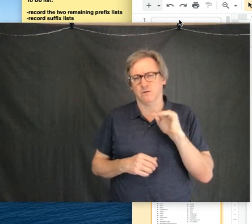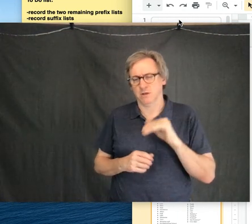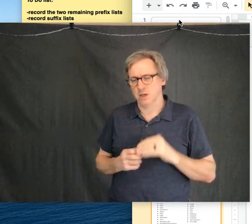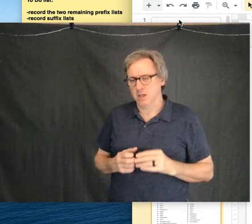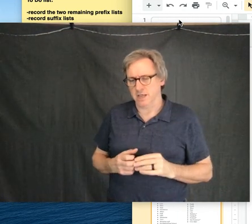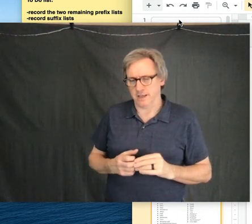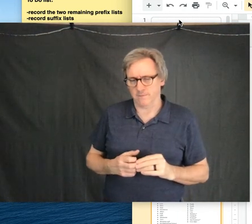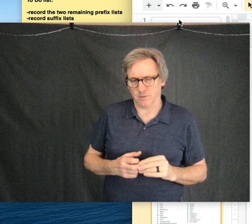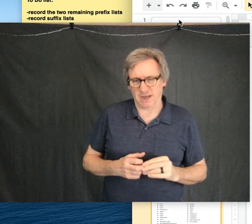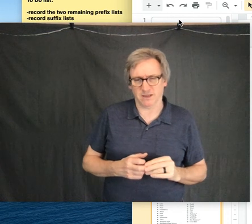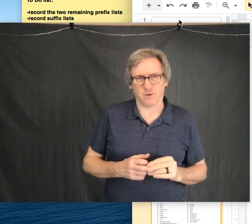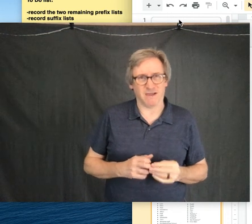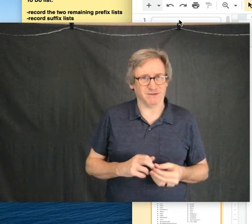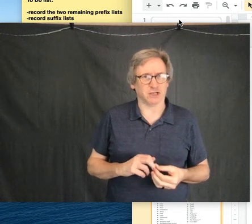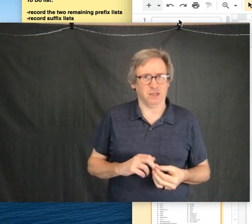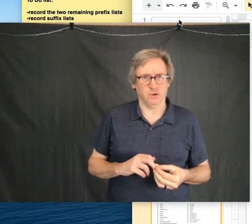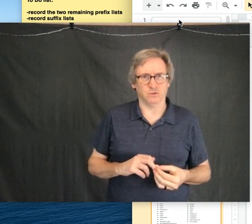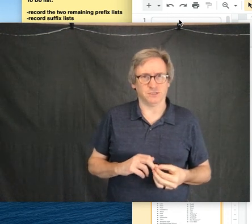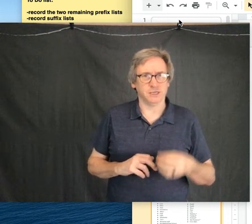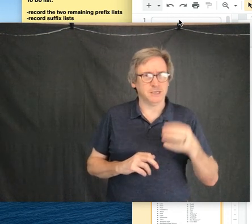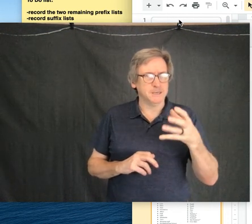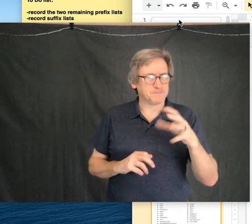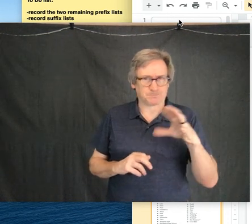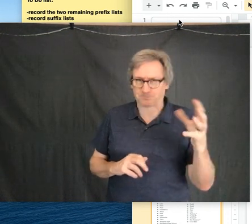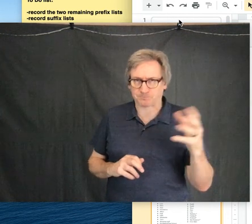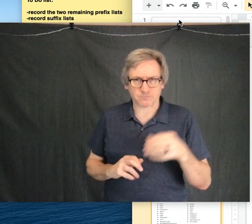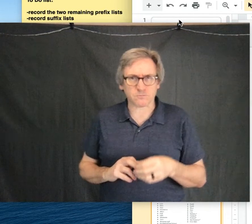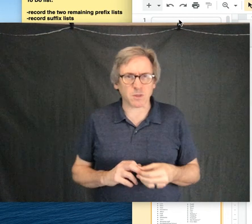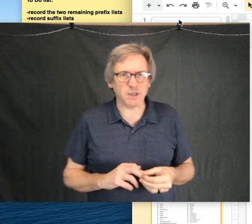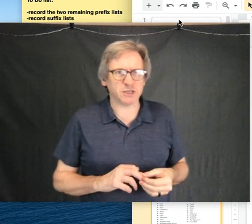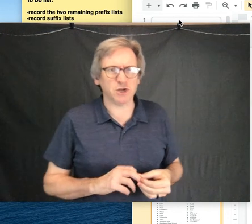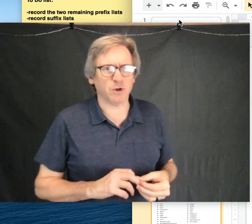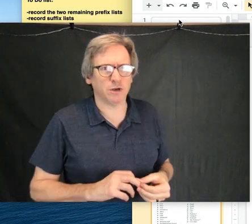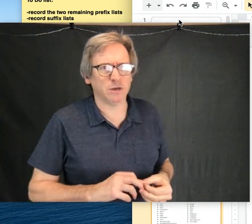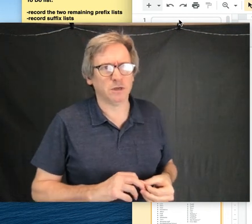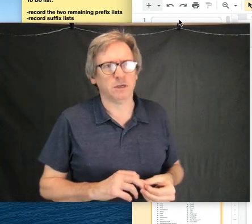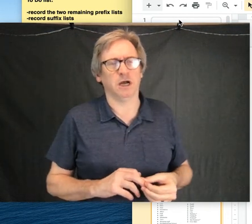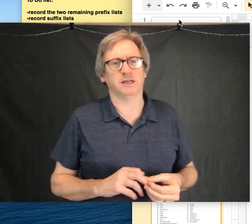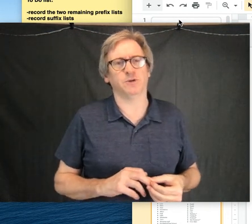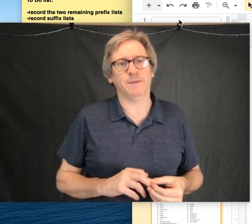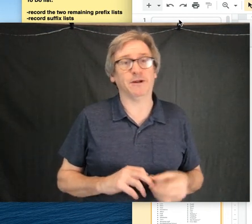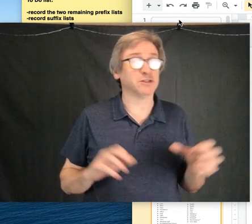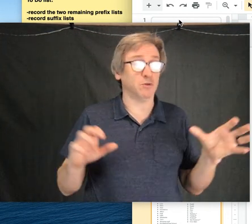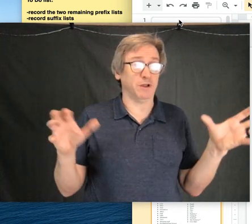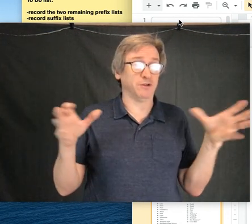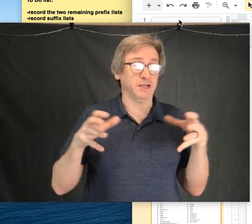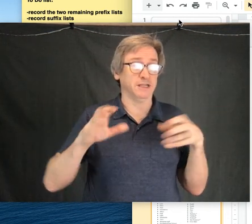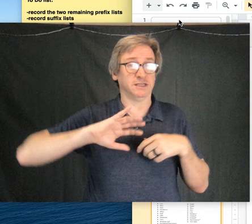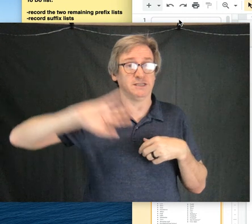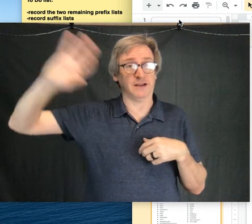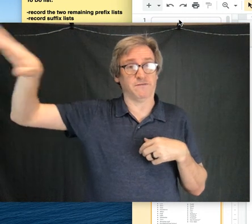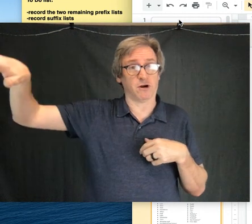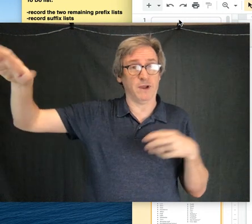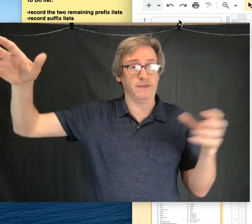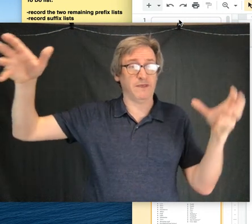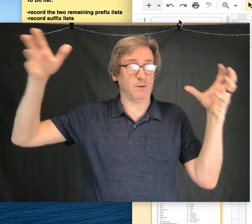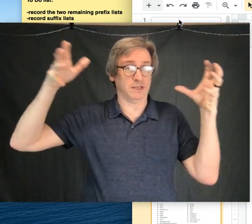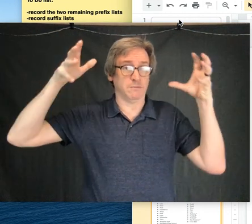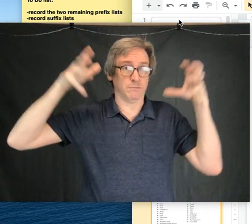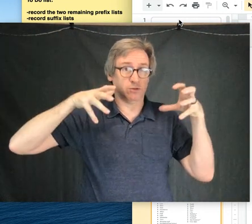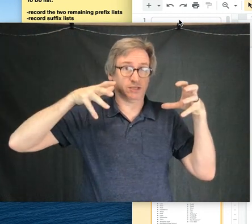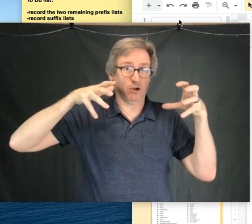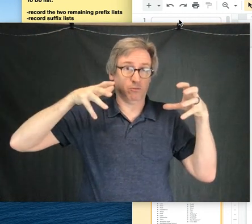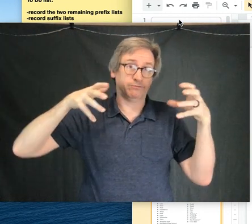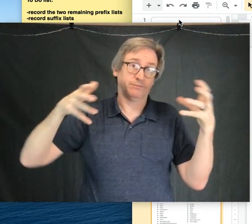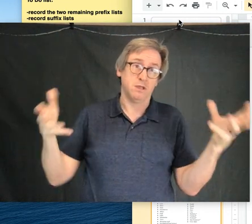dropped down. Many of them are having to close because no one so many parents don't want their kids sent far away. They want